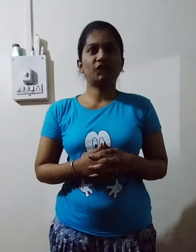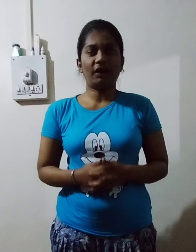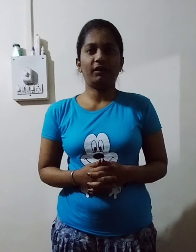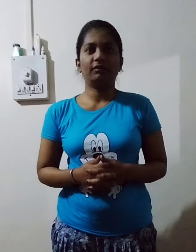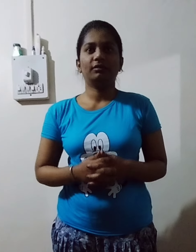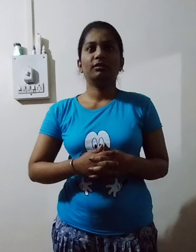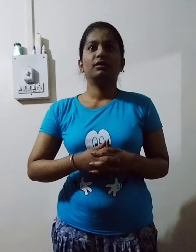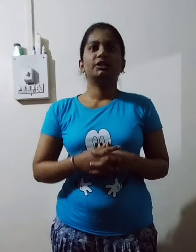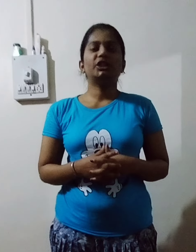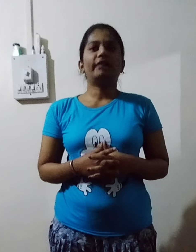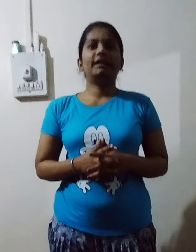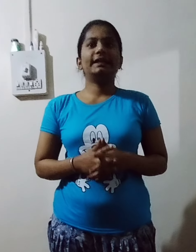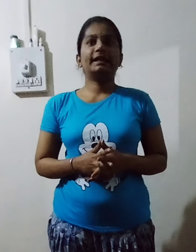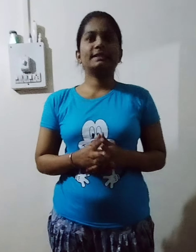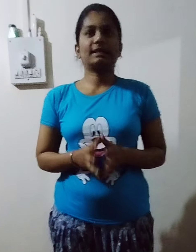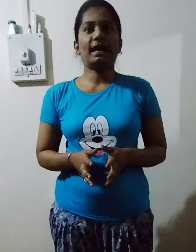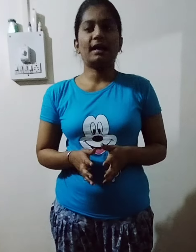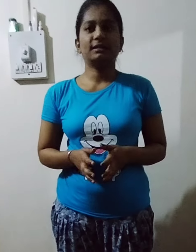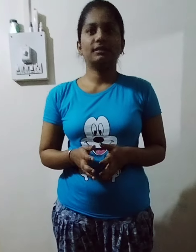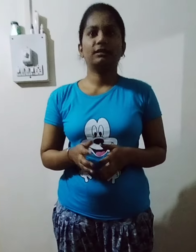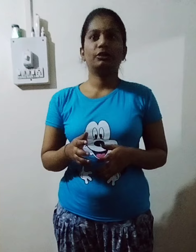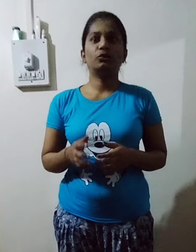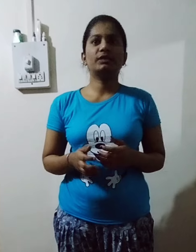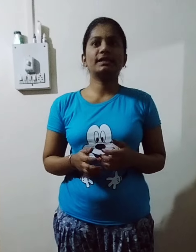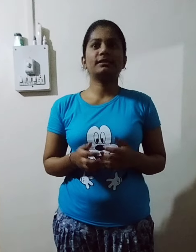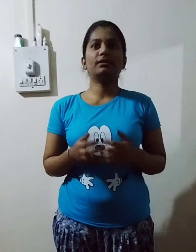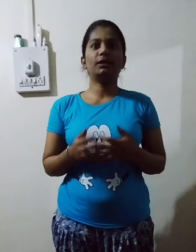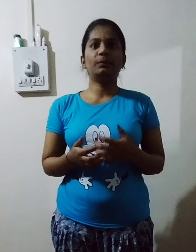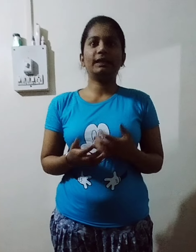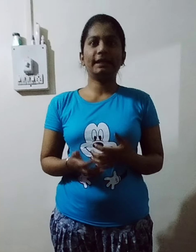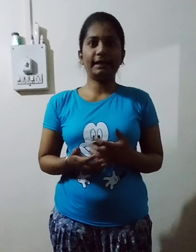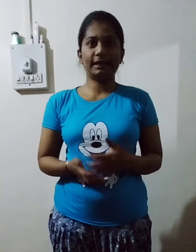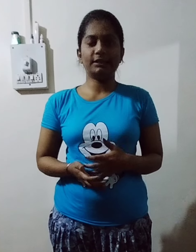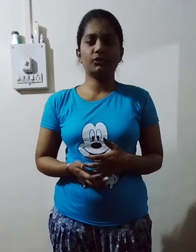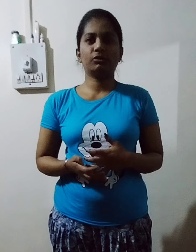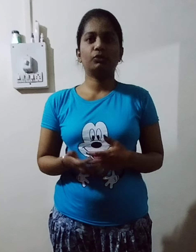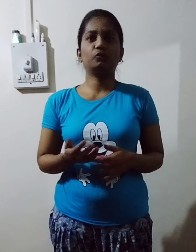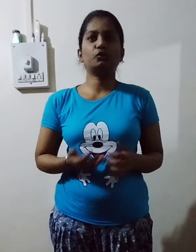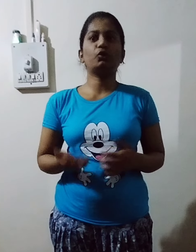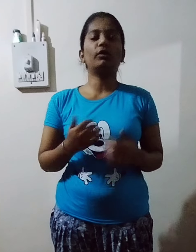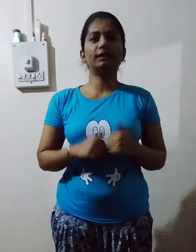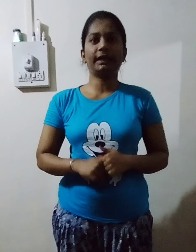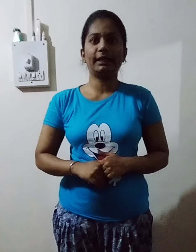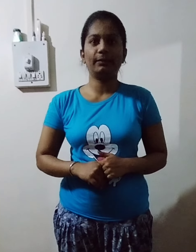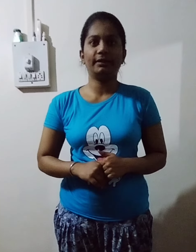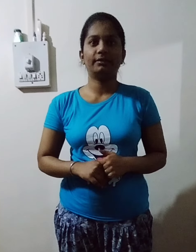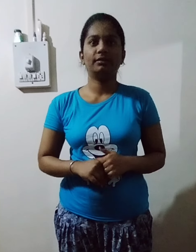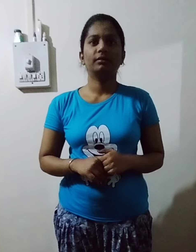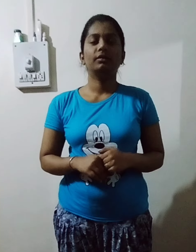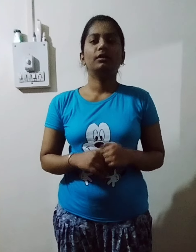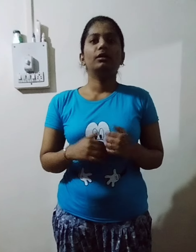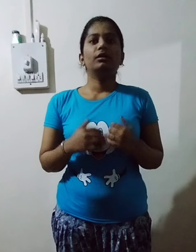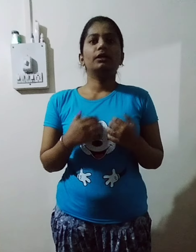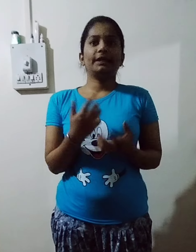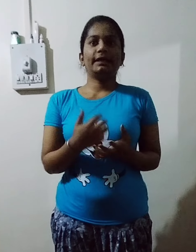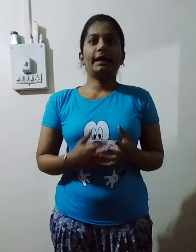Java. Java linked list class uses a doubly linked list to store the element. It inherits